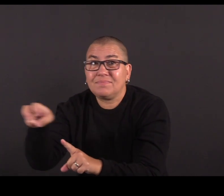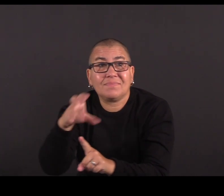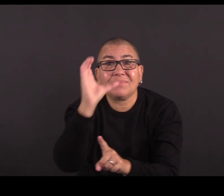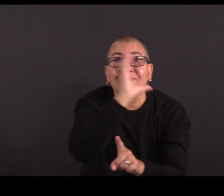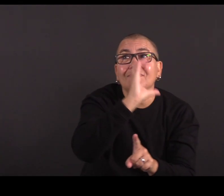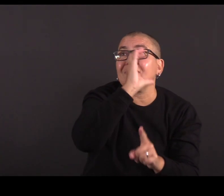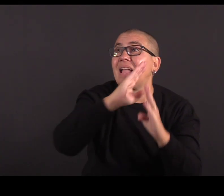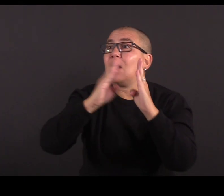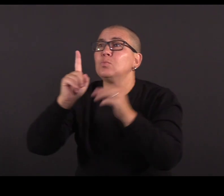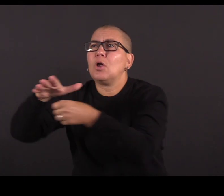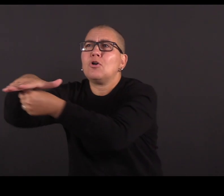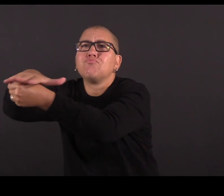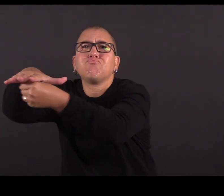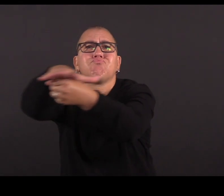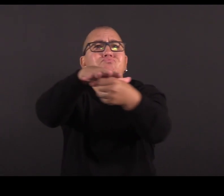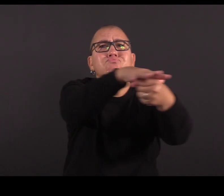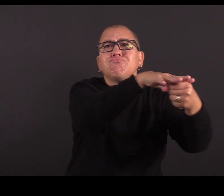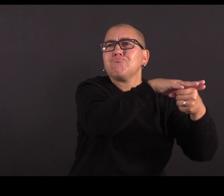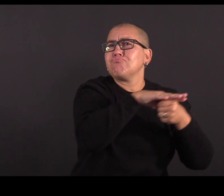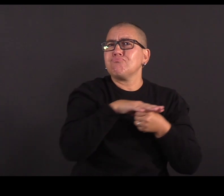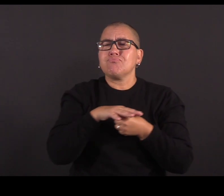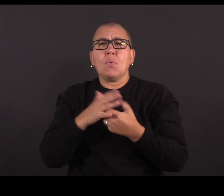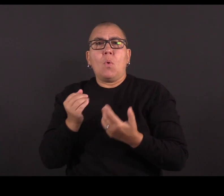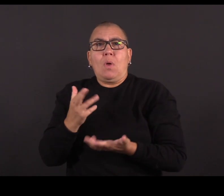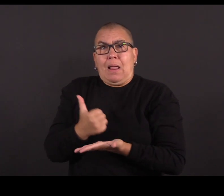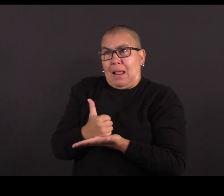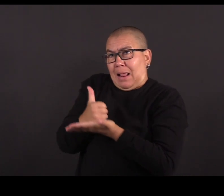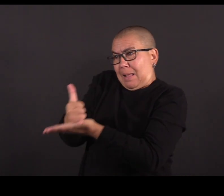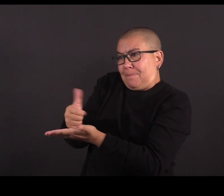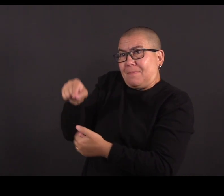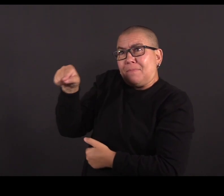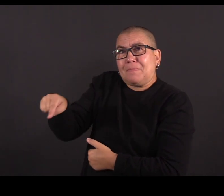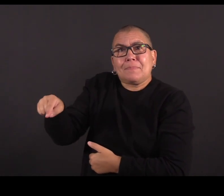or helping the participant negotiate a lease.